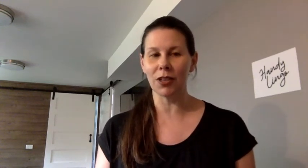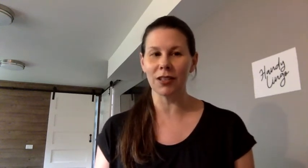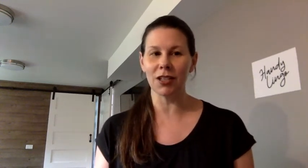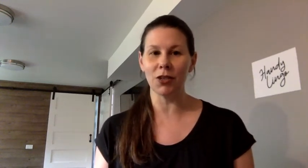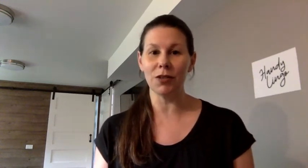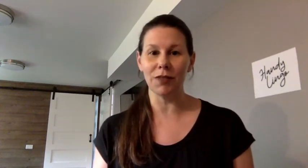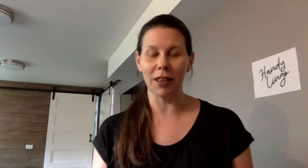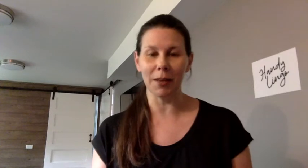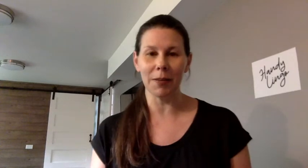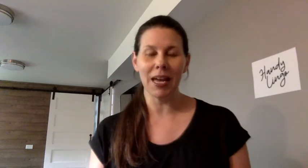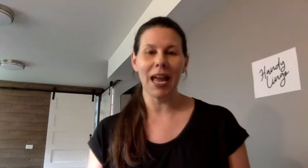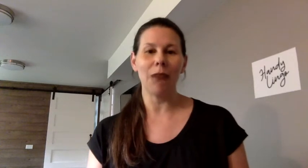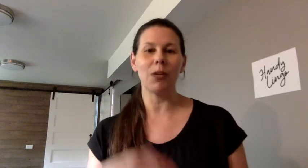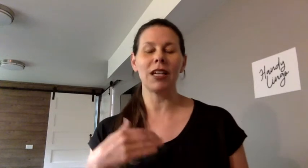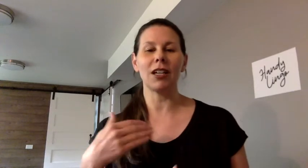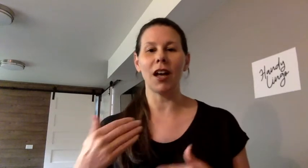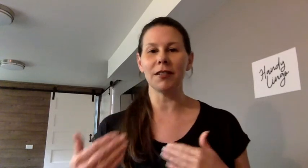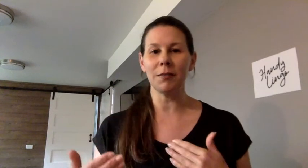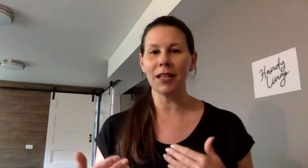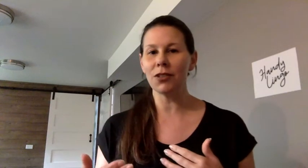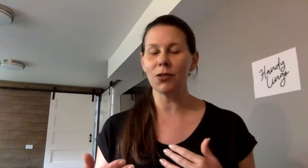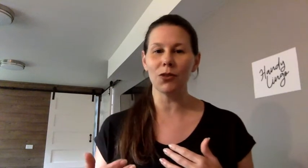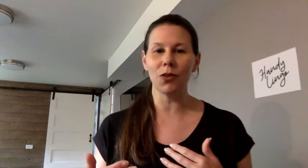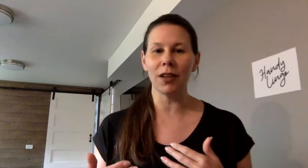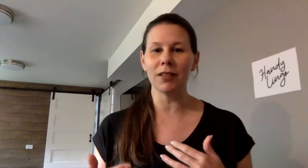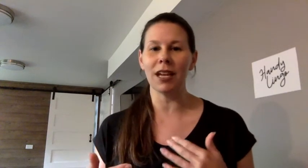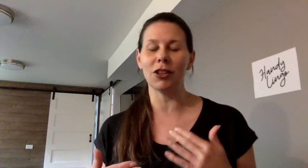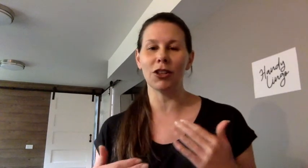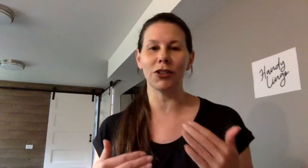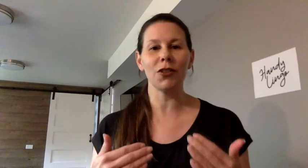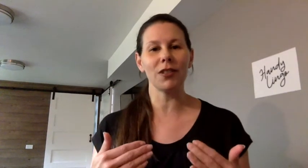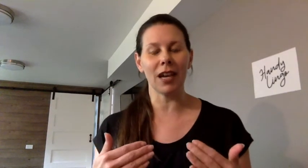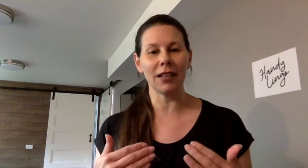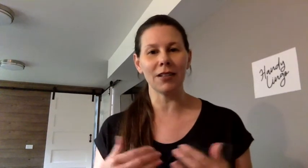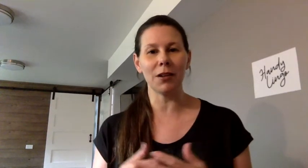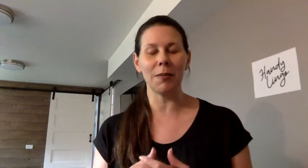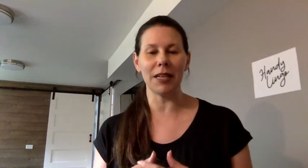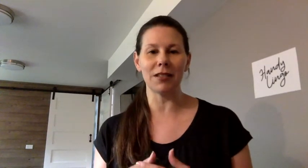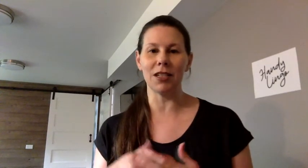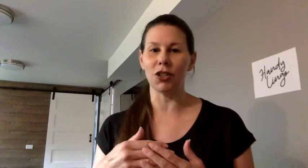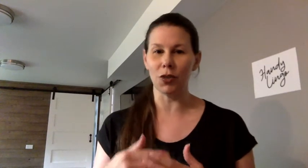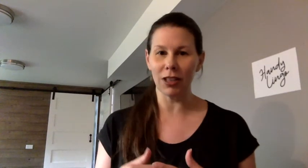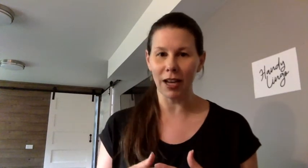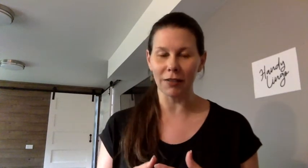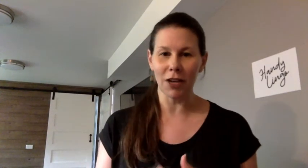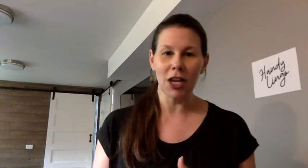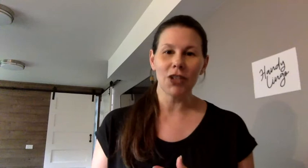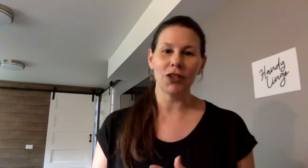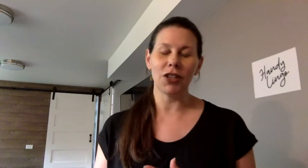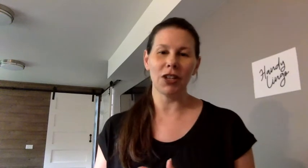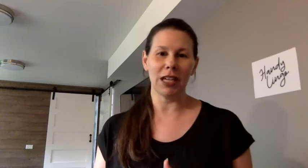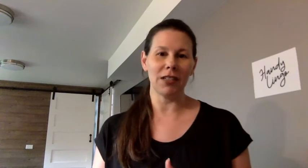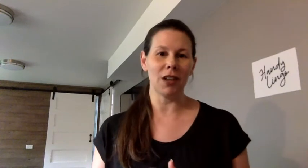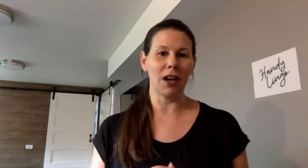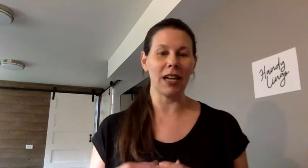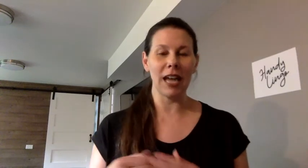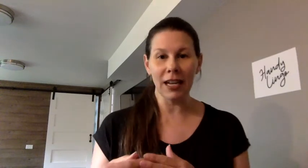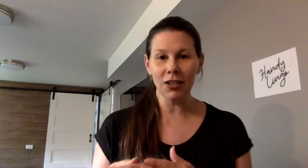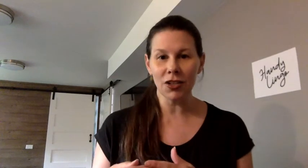that you develop, and we can customize those stories and learn those signs that are based in your life so that your kids are engaged,